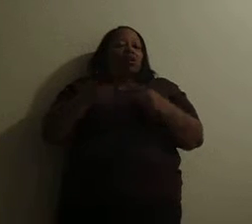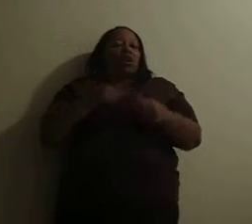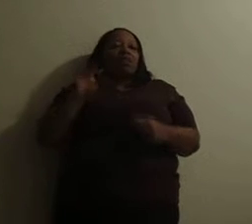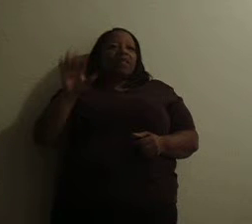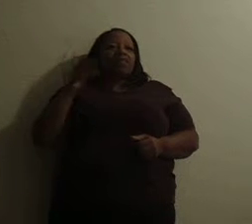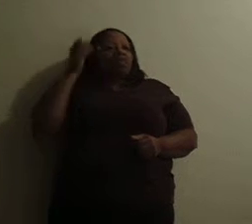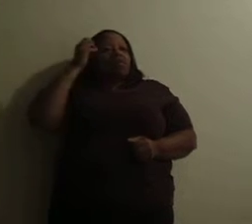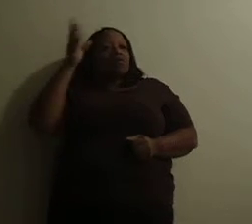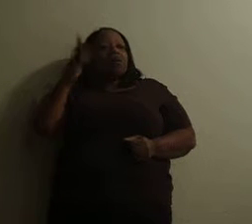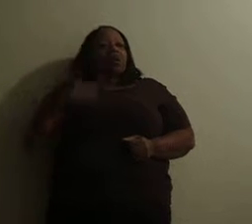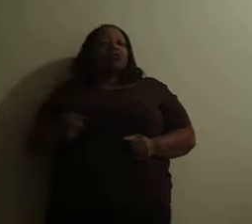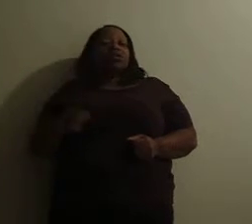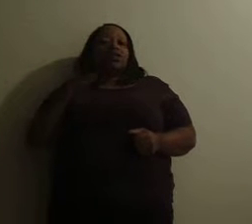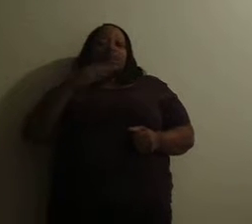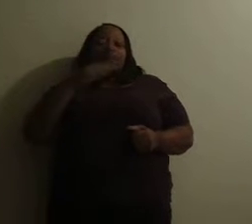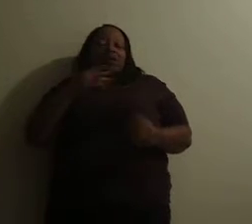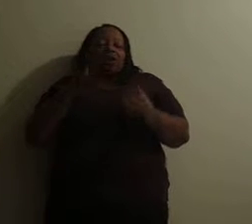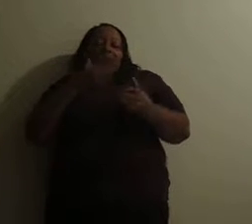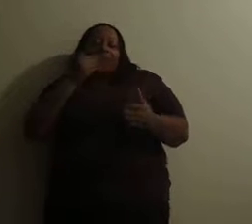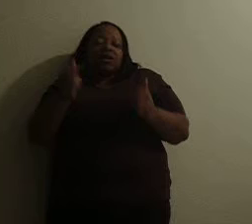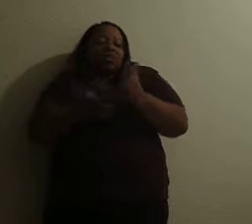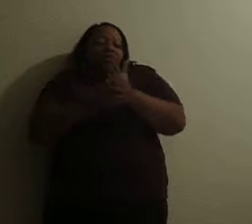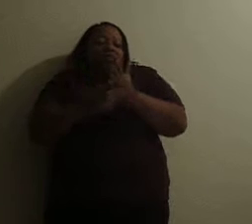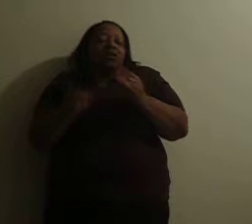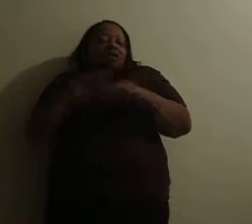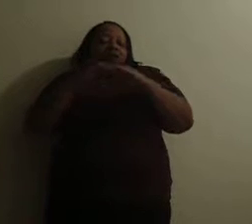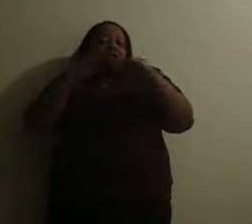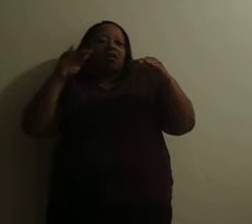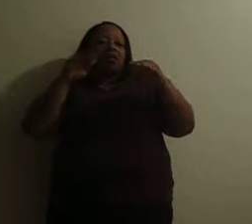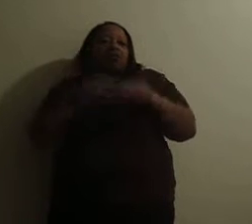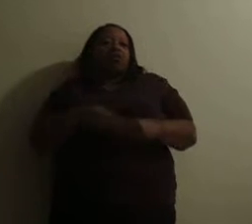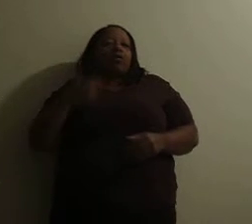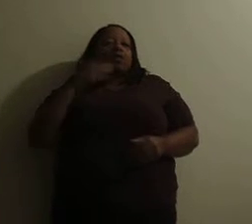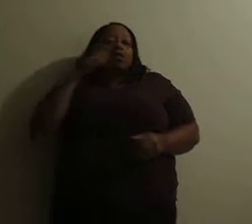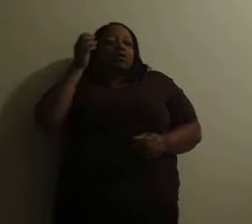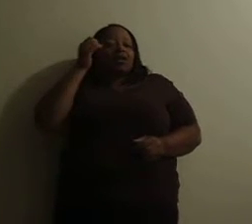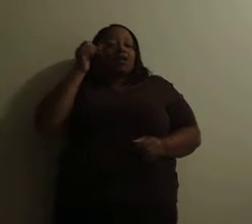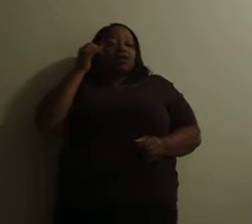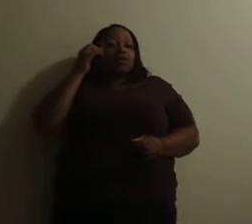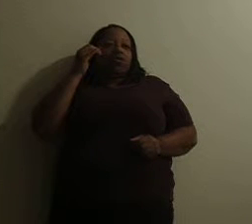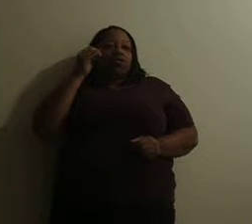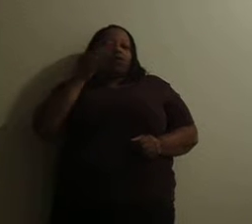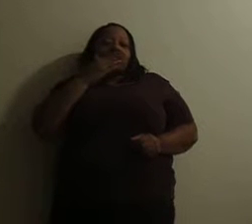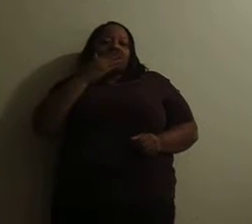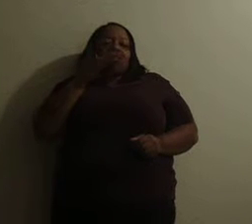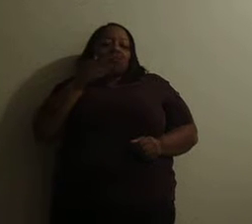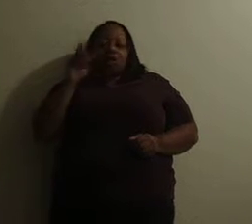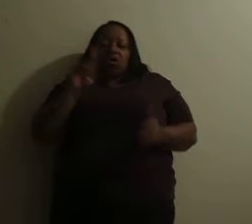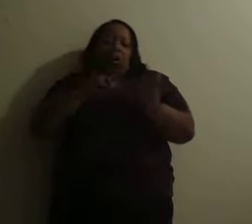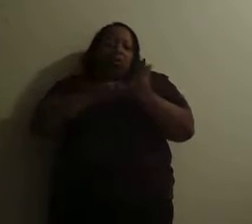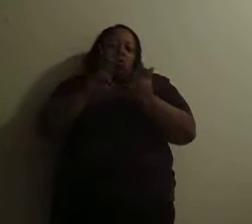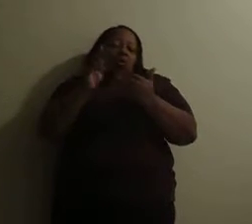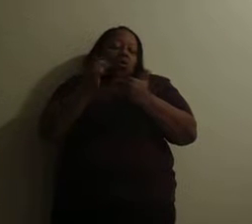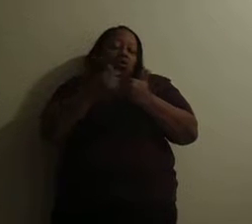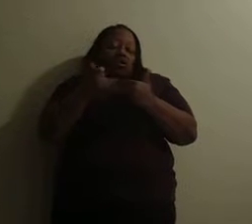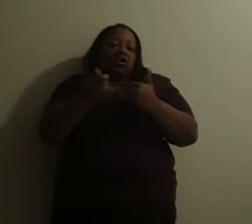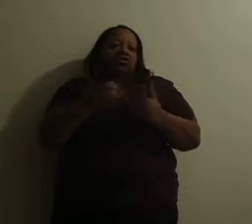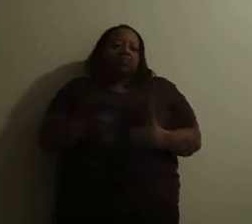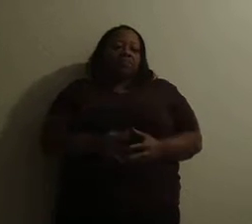on a skills level, you really get some kind of interesting projects. And so that's one thing I like to do with this reading class that